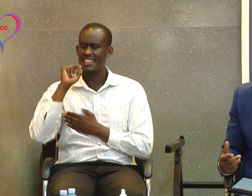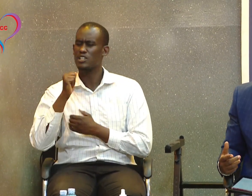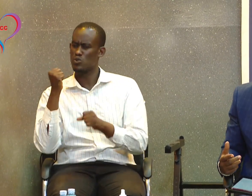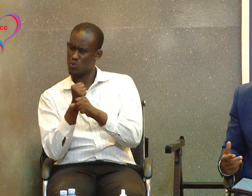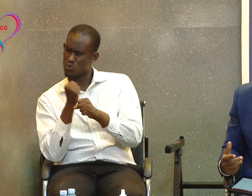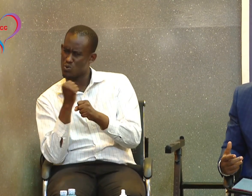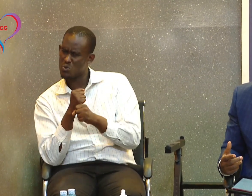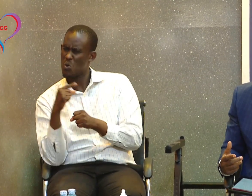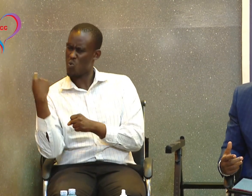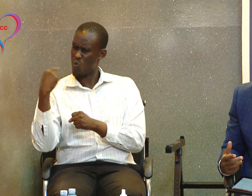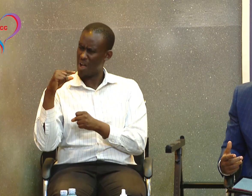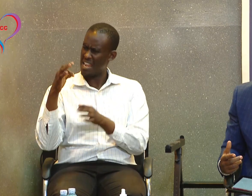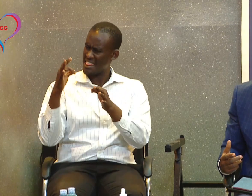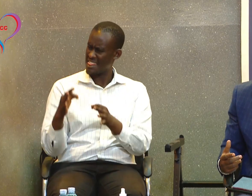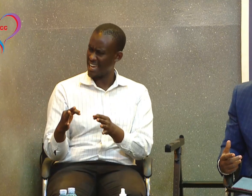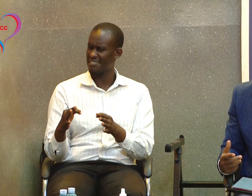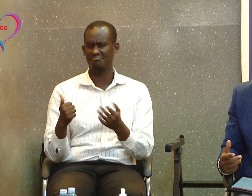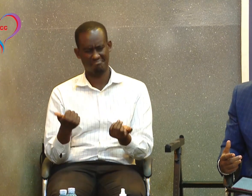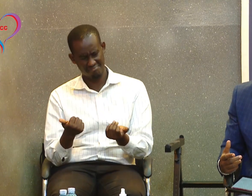excellence. Things